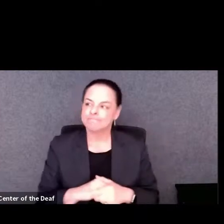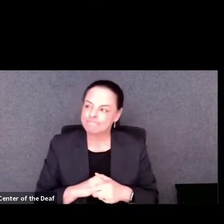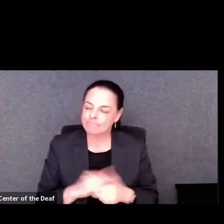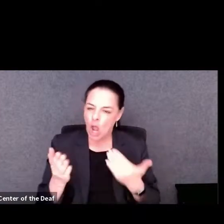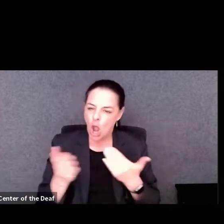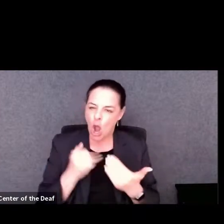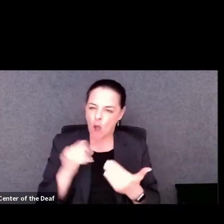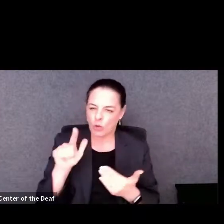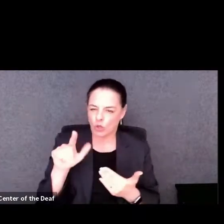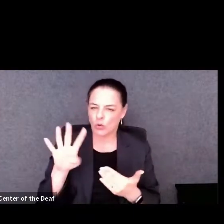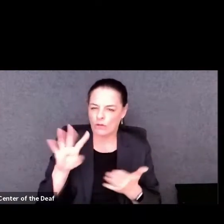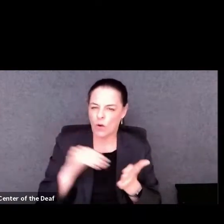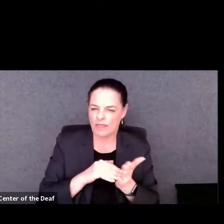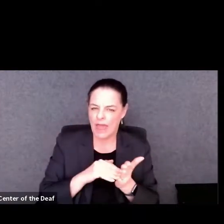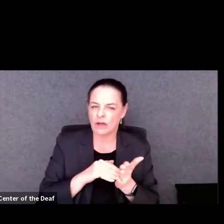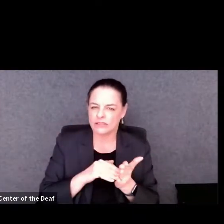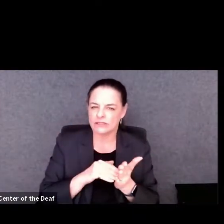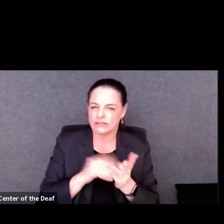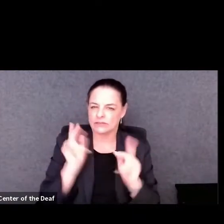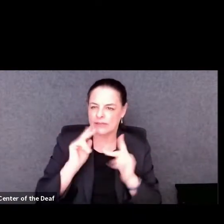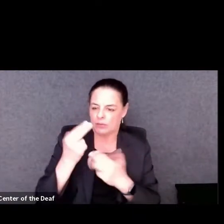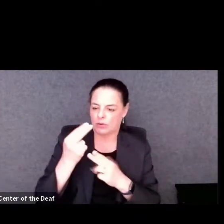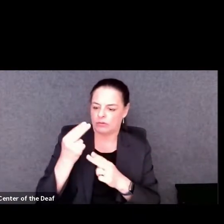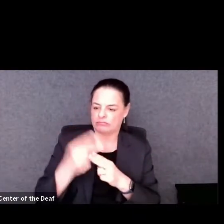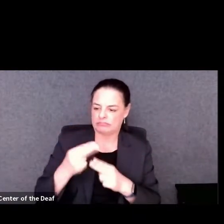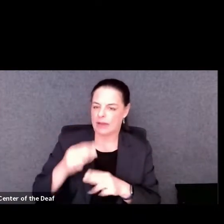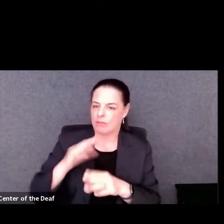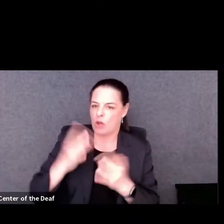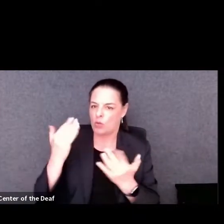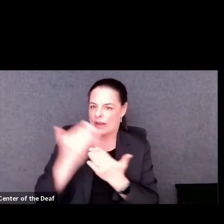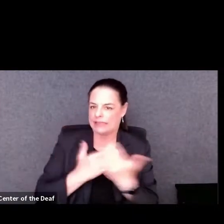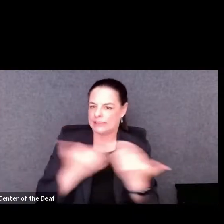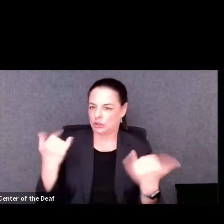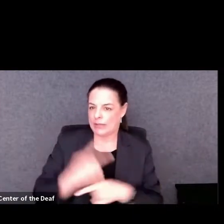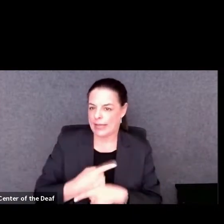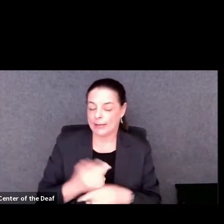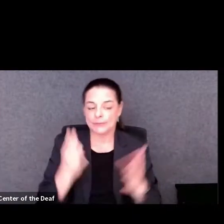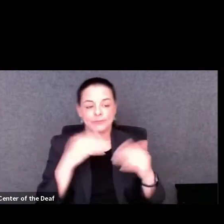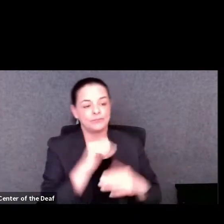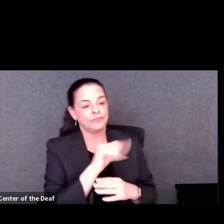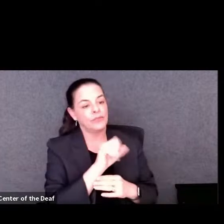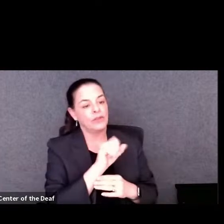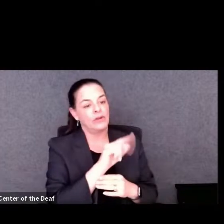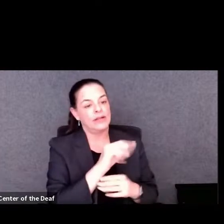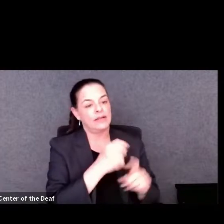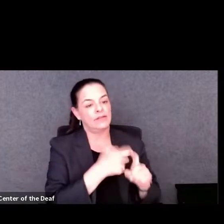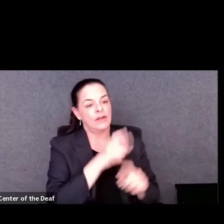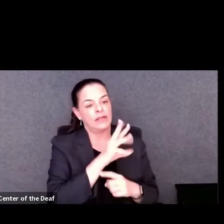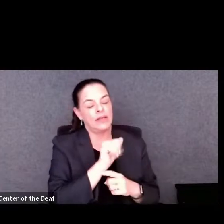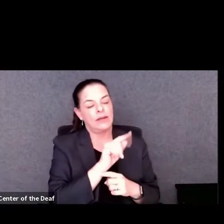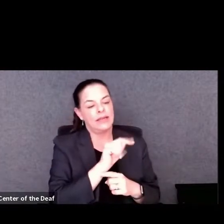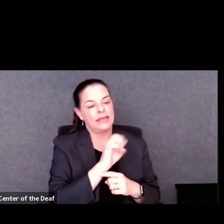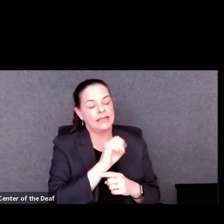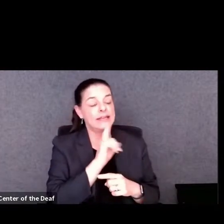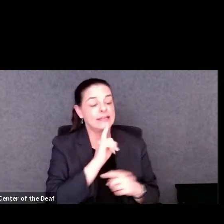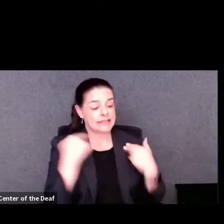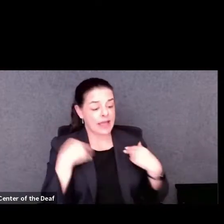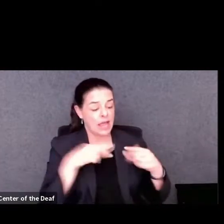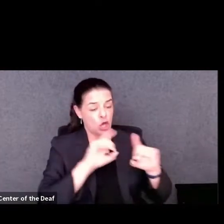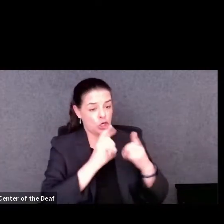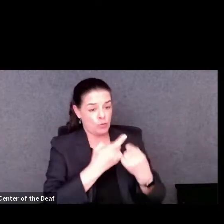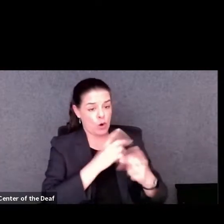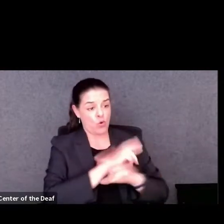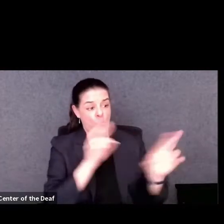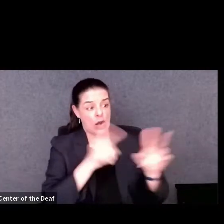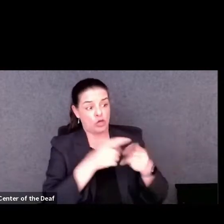nearly 24,000 entries on the wait list today. From Austin with WATE, is the health department ready